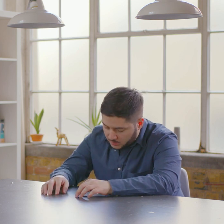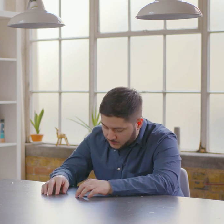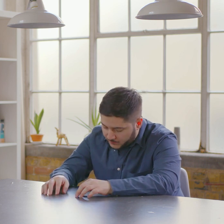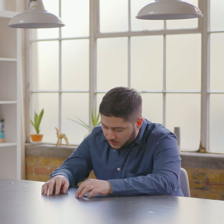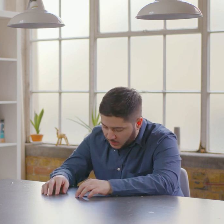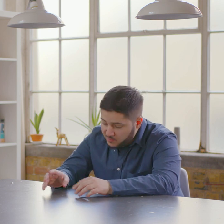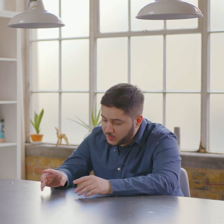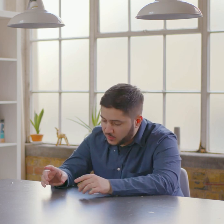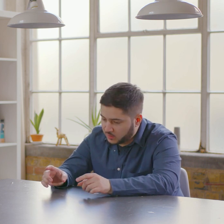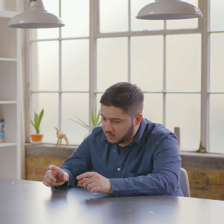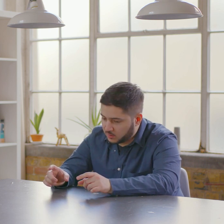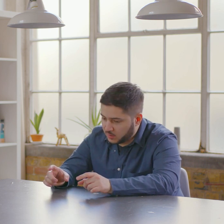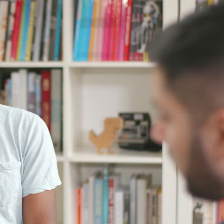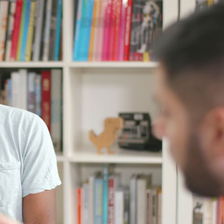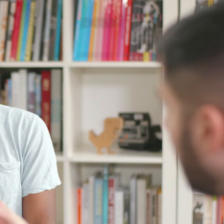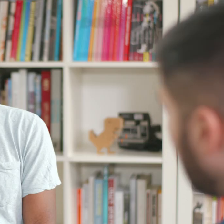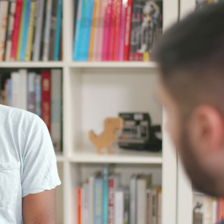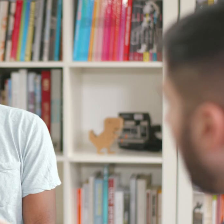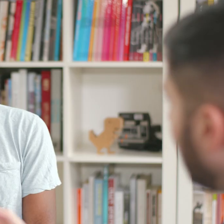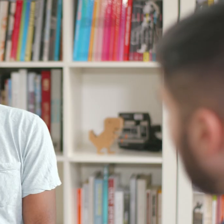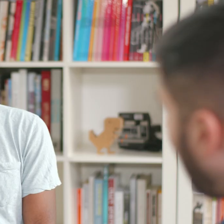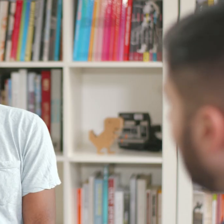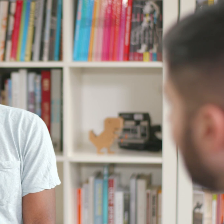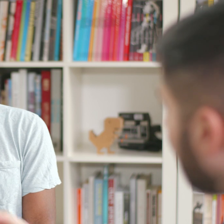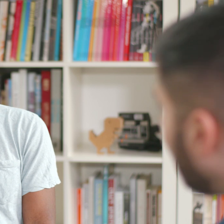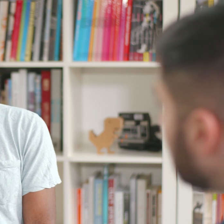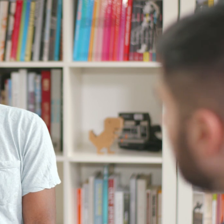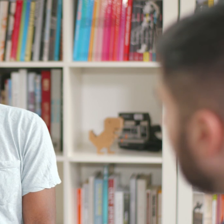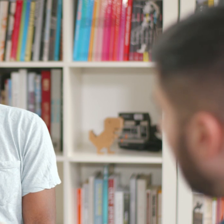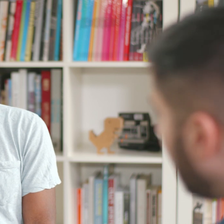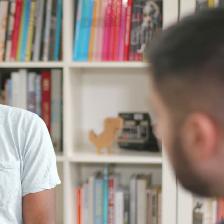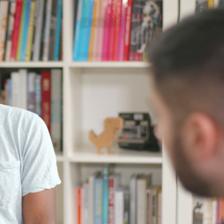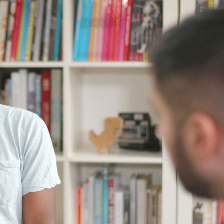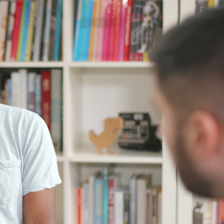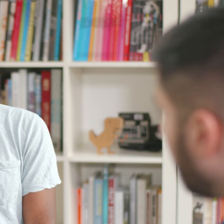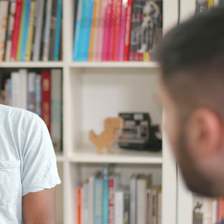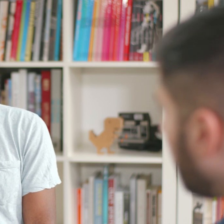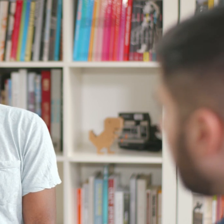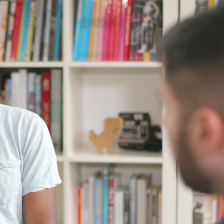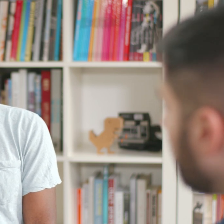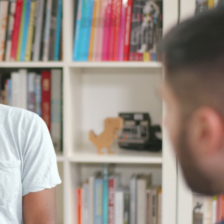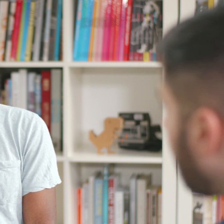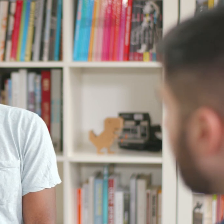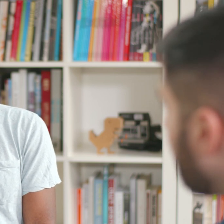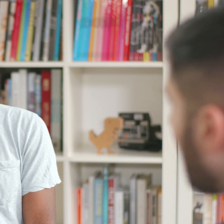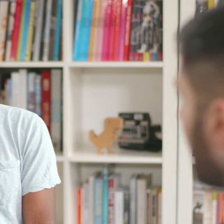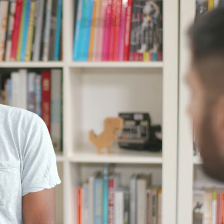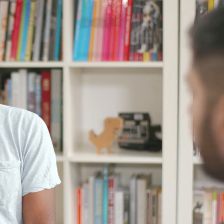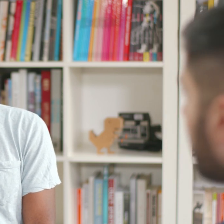um influenced us to design from the ui to the patterns and conventions of native yes and if you imagine